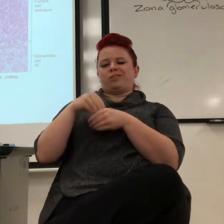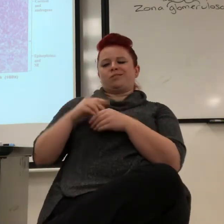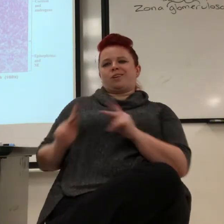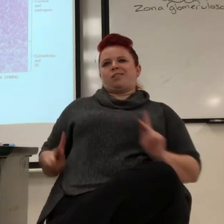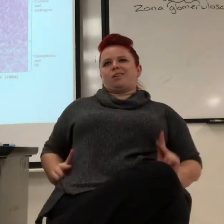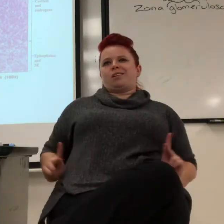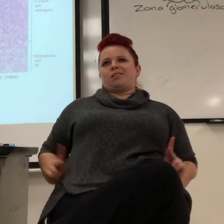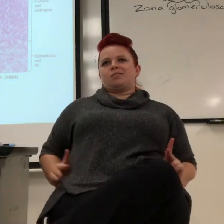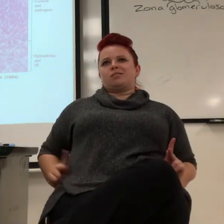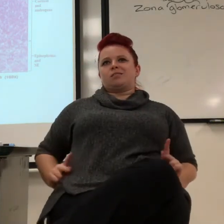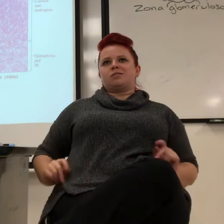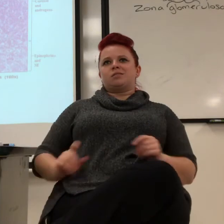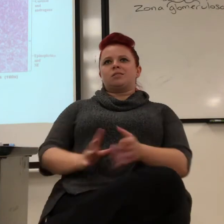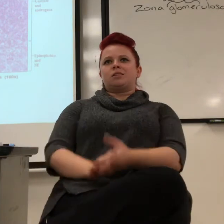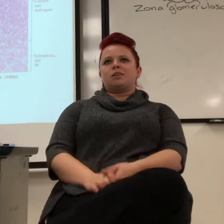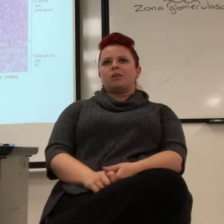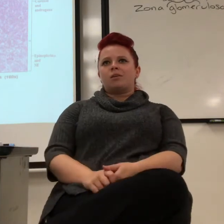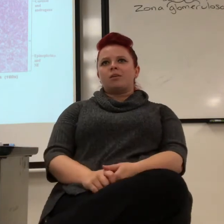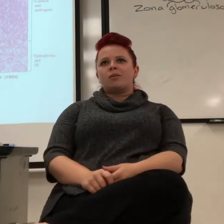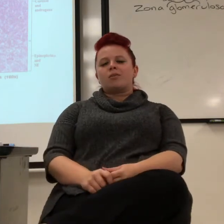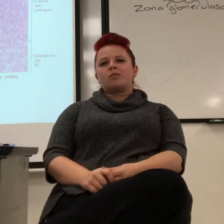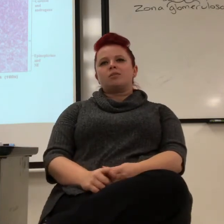Put that as a